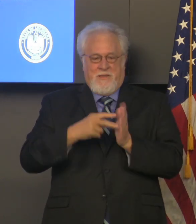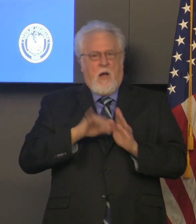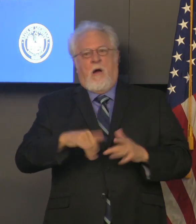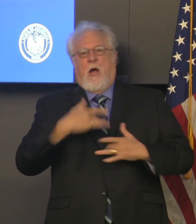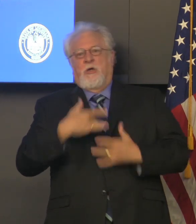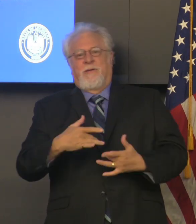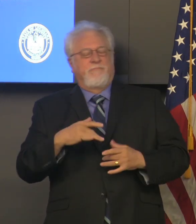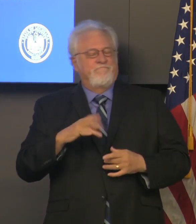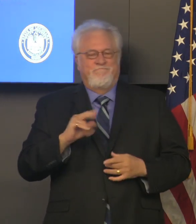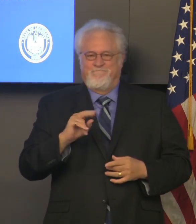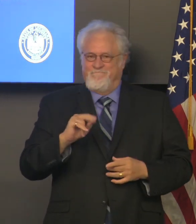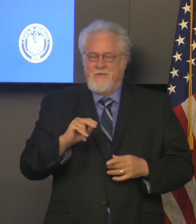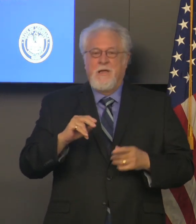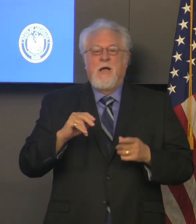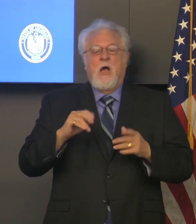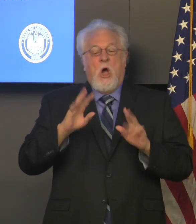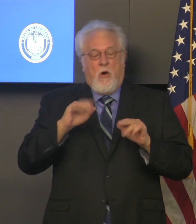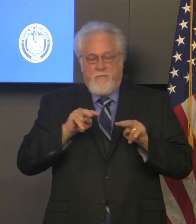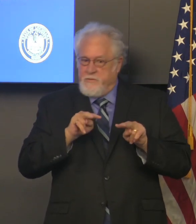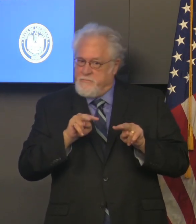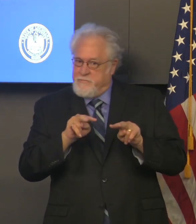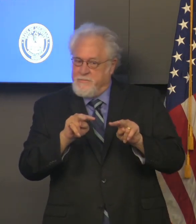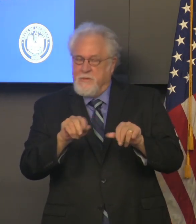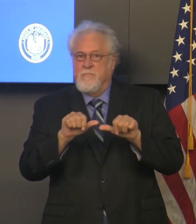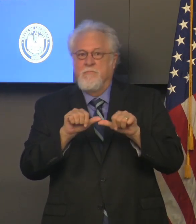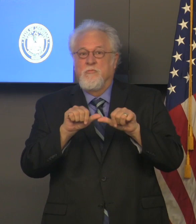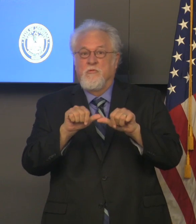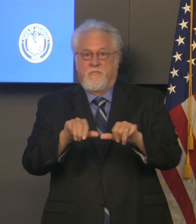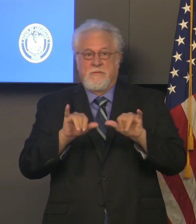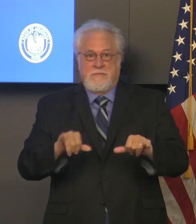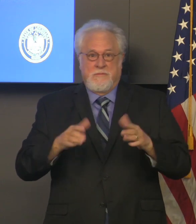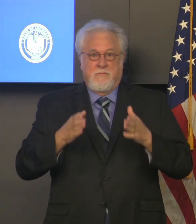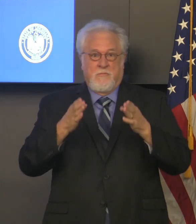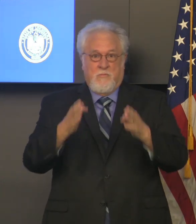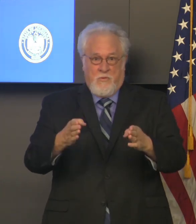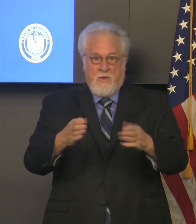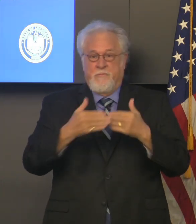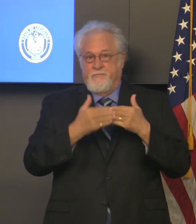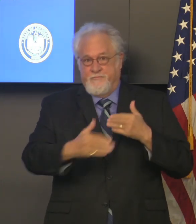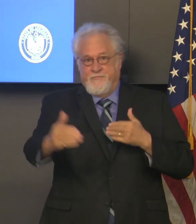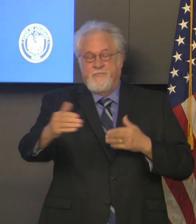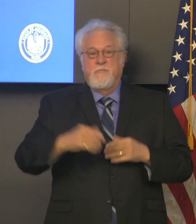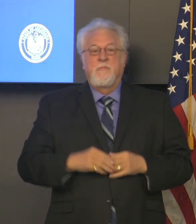hopefully we will stay moving in that direction going forward.